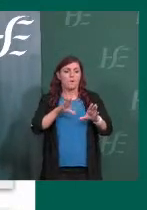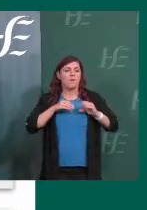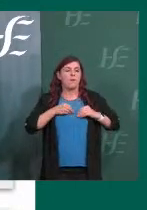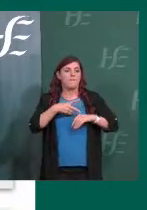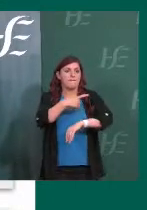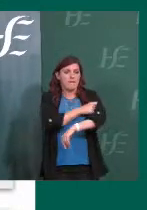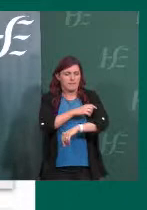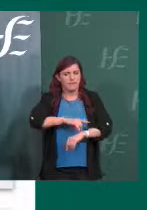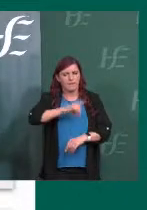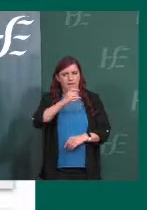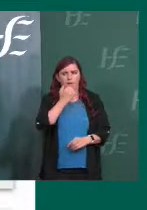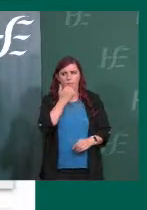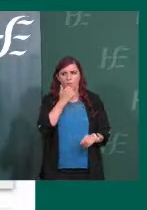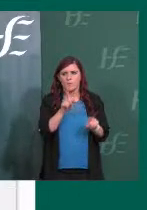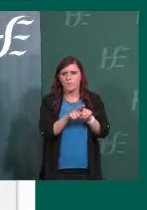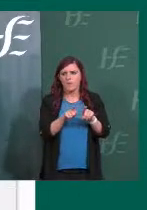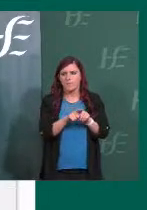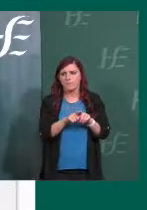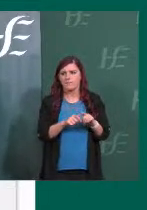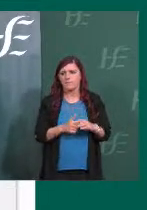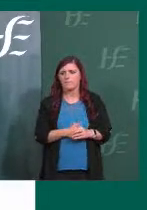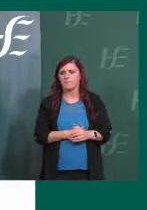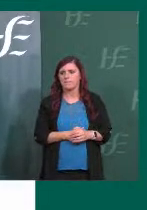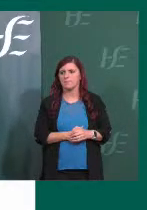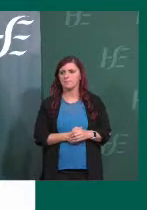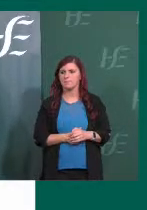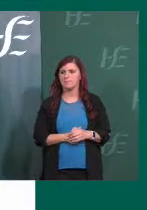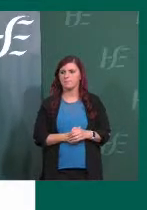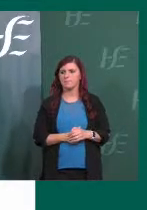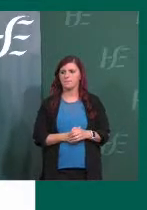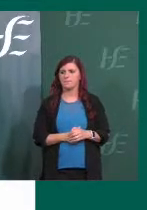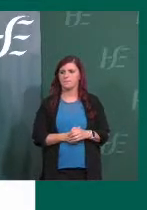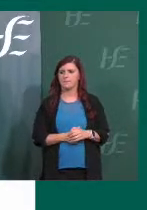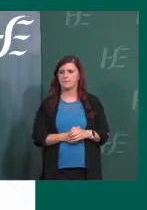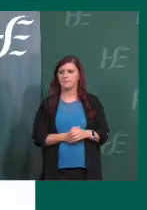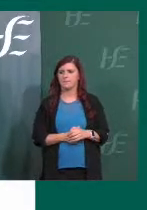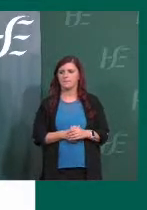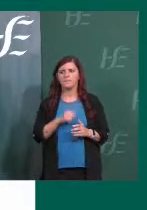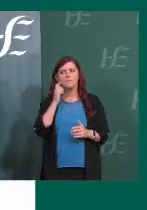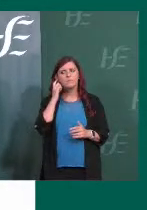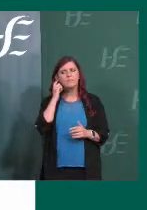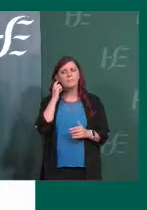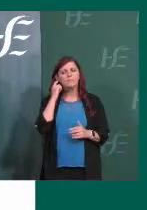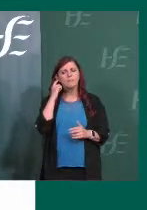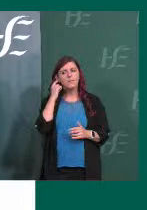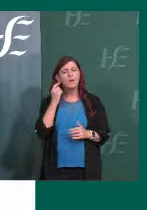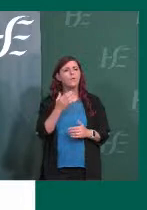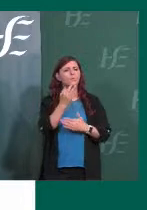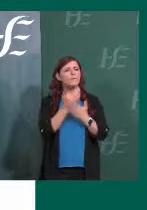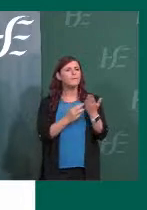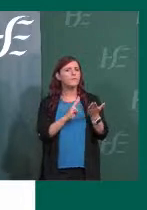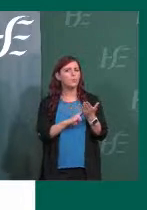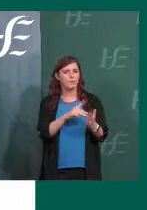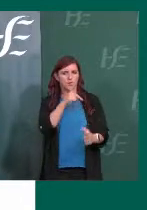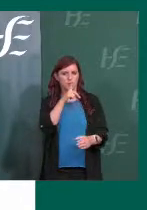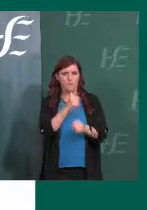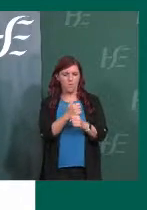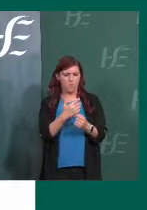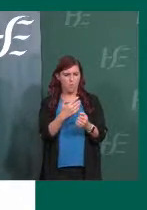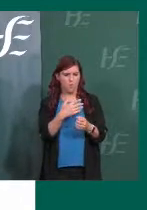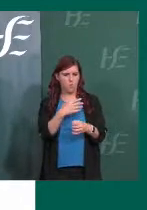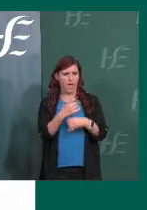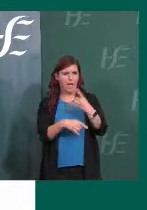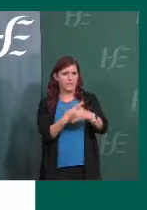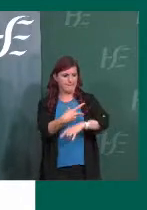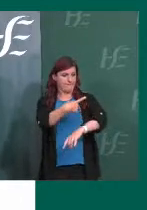success, as Paul has said, and I won't dwell on that. I just want to take a couple of minutes just to talk about what the vaccine does. And